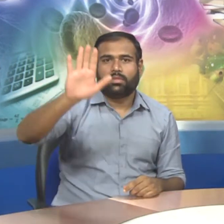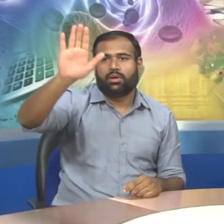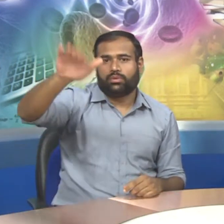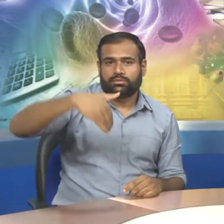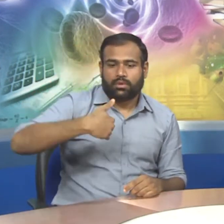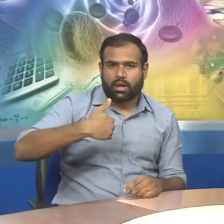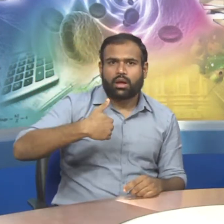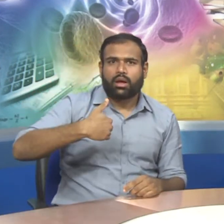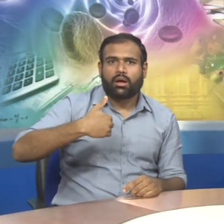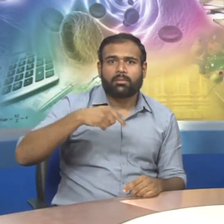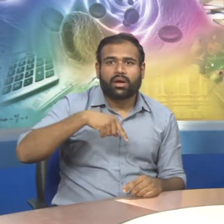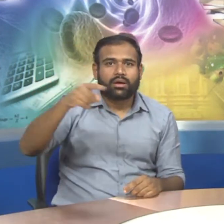meaning.